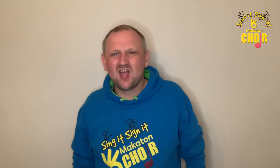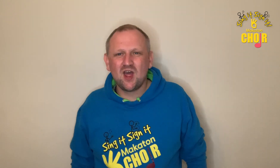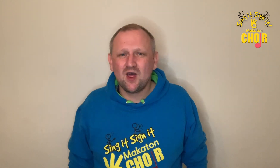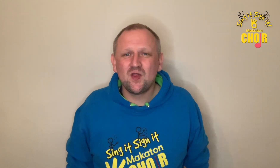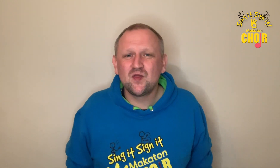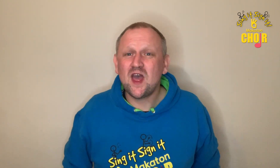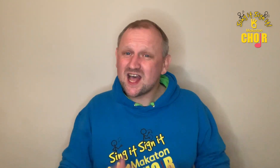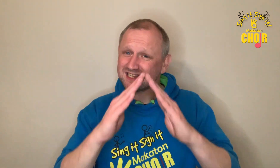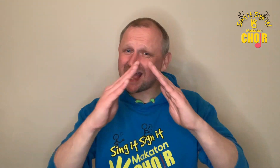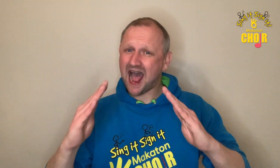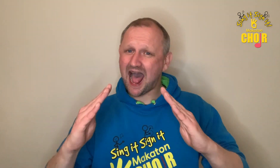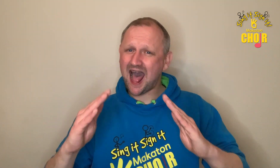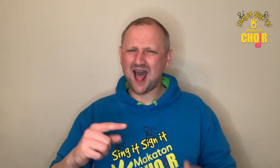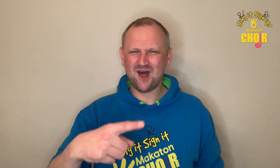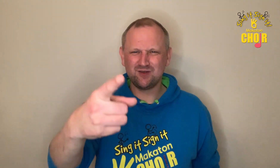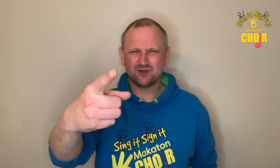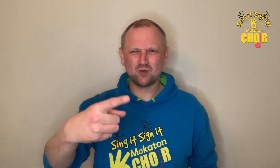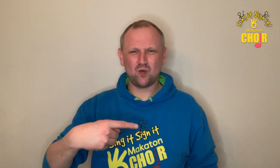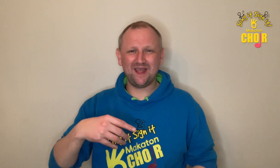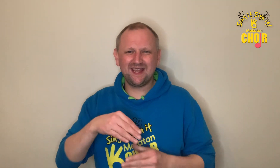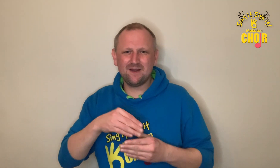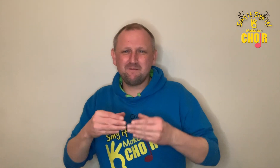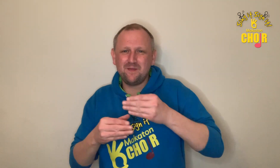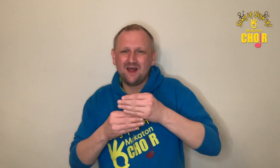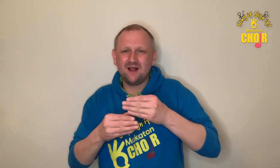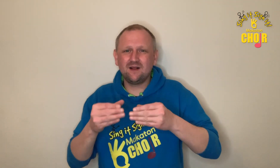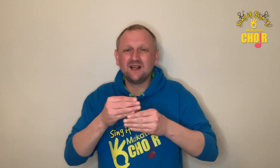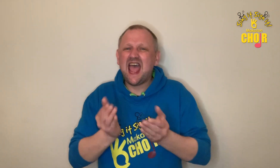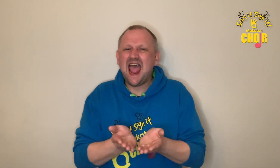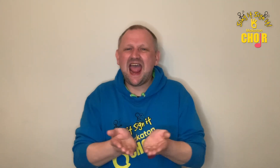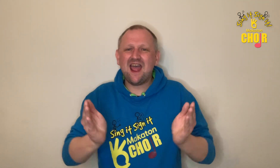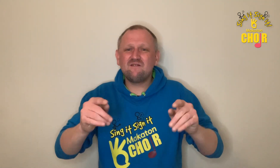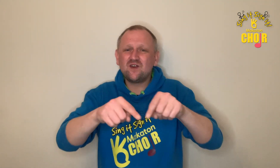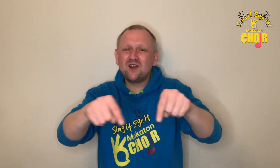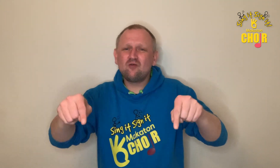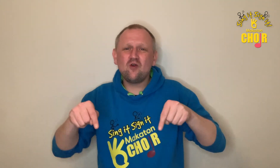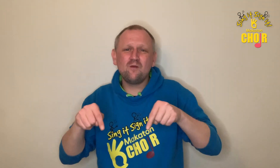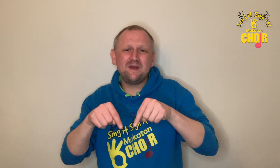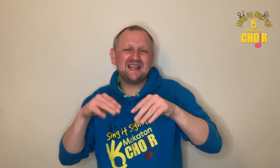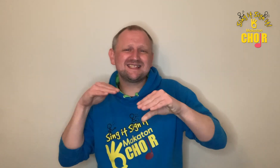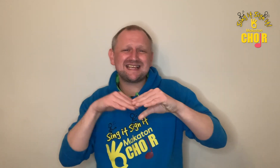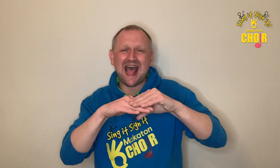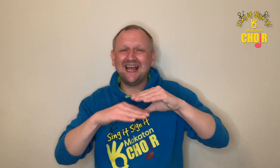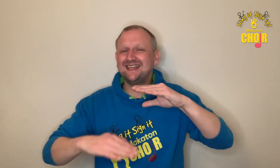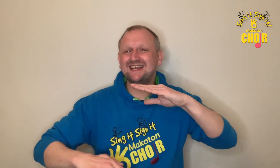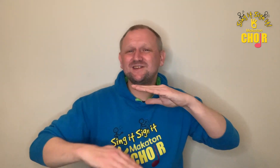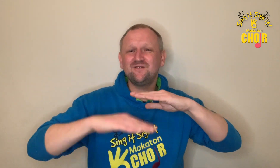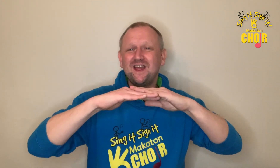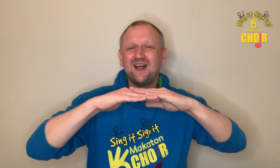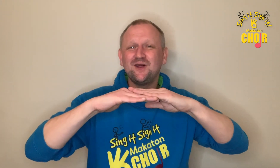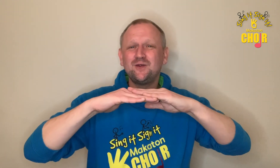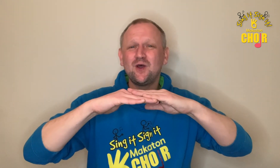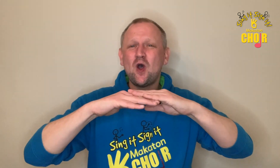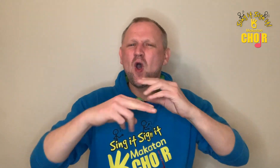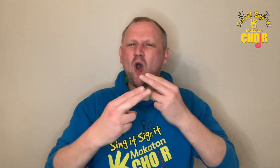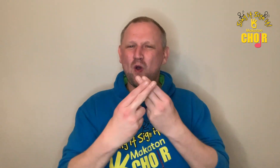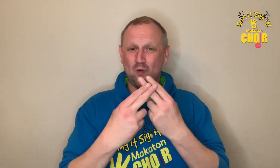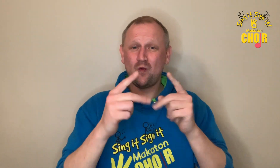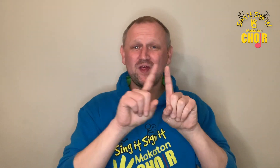There's a house we can build Every room inside is filled With